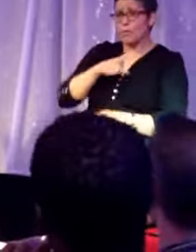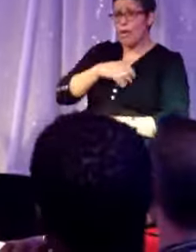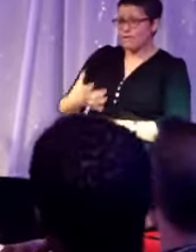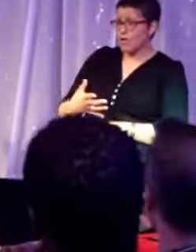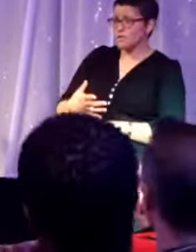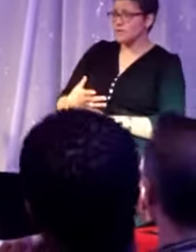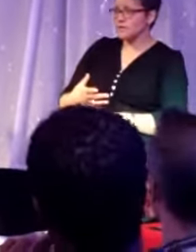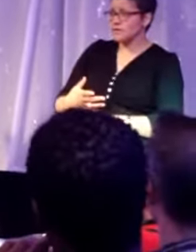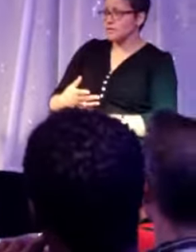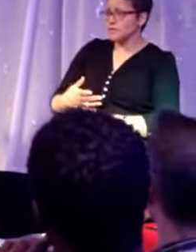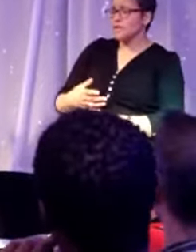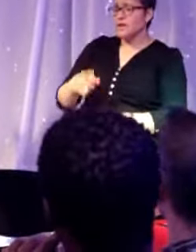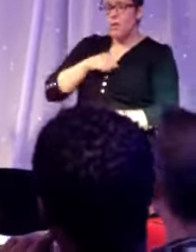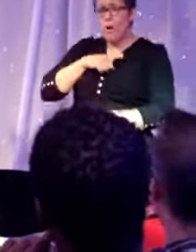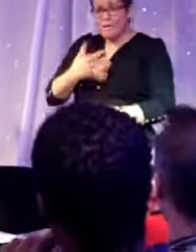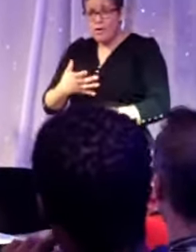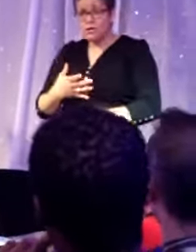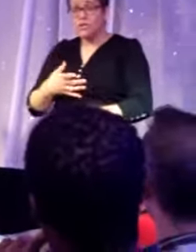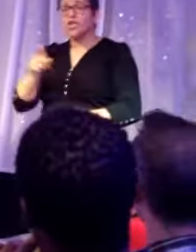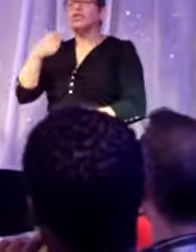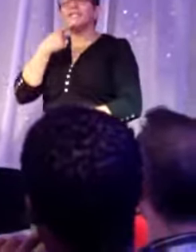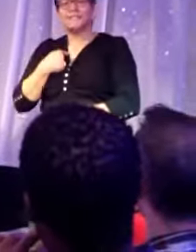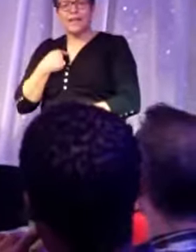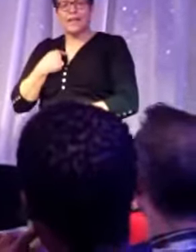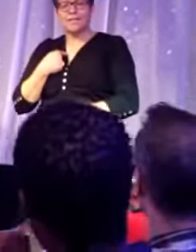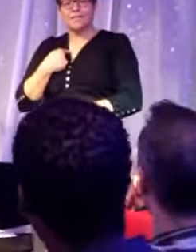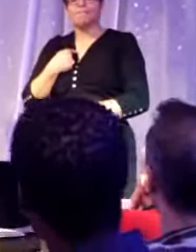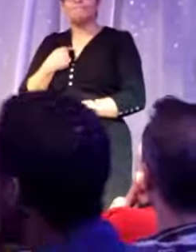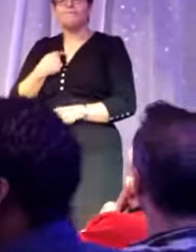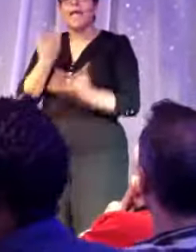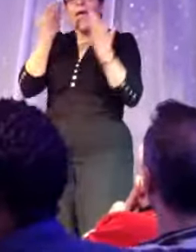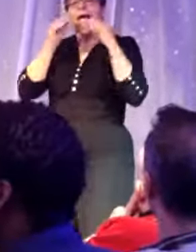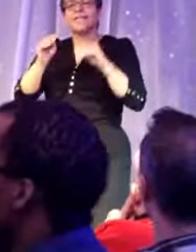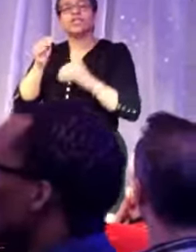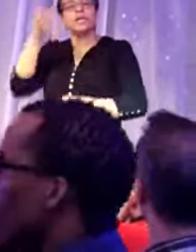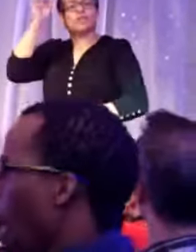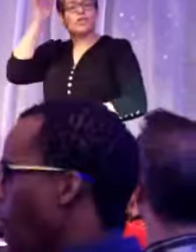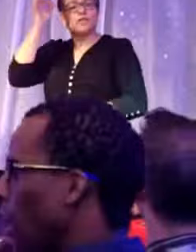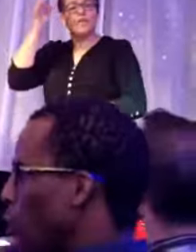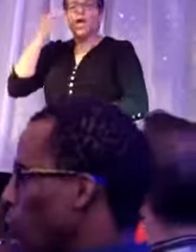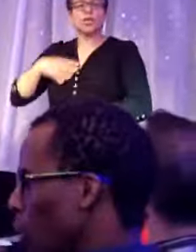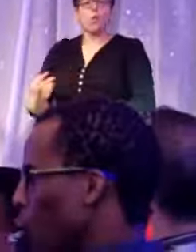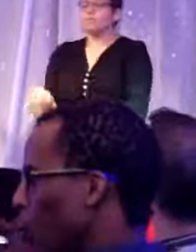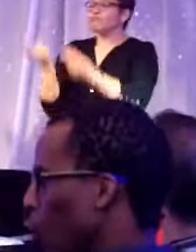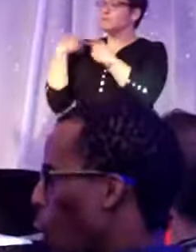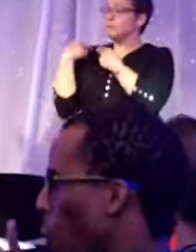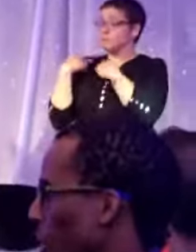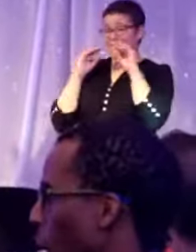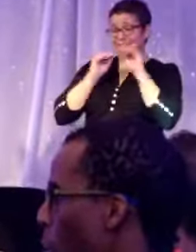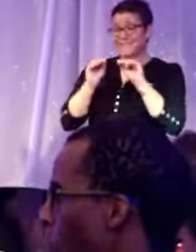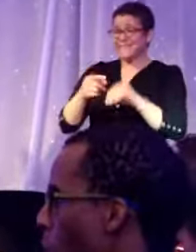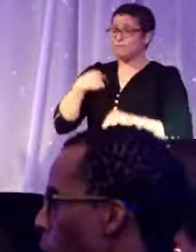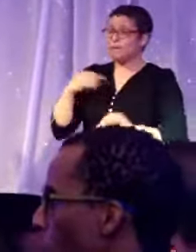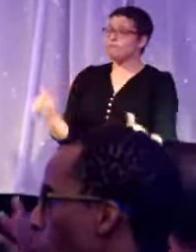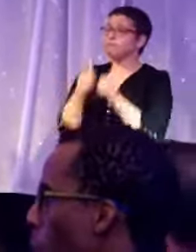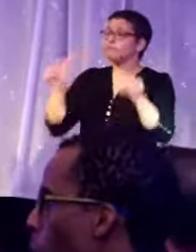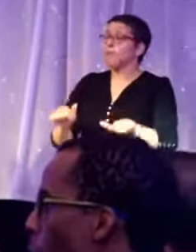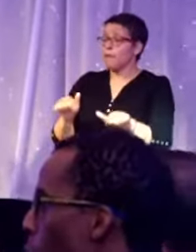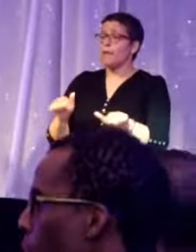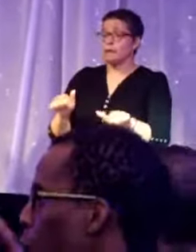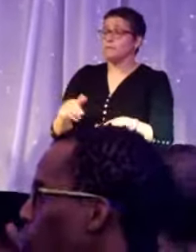it said dyslexic? Yes. And she said the education authority didn't want the responsibility about educating